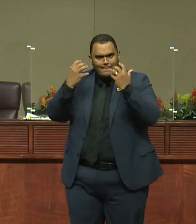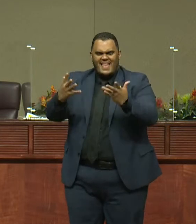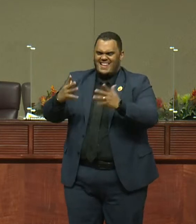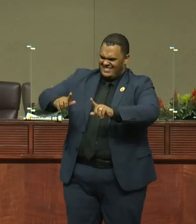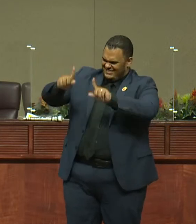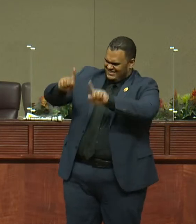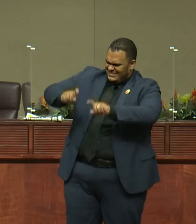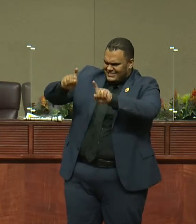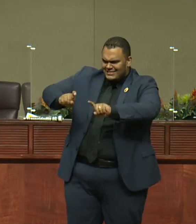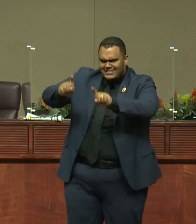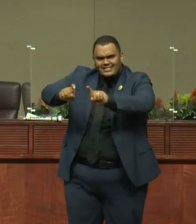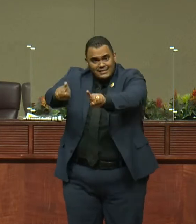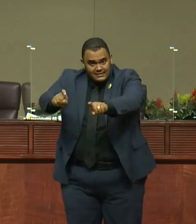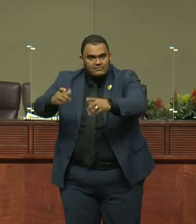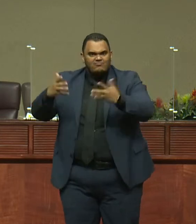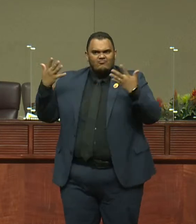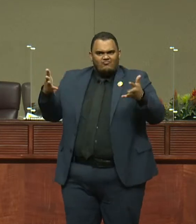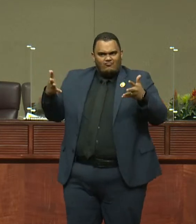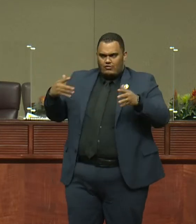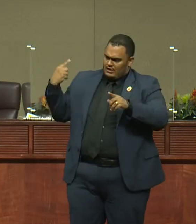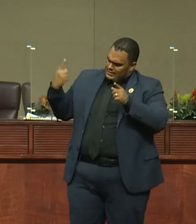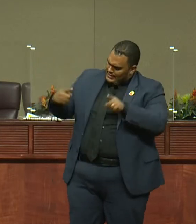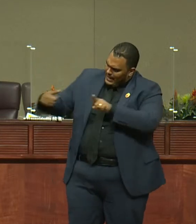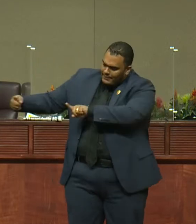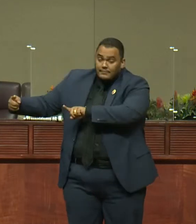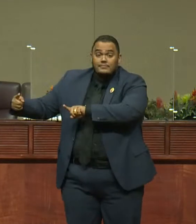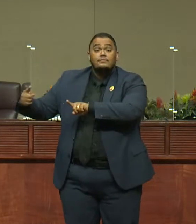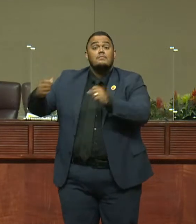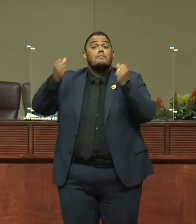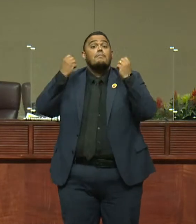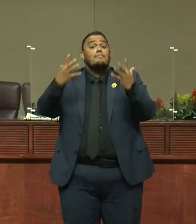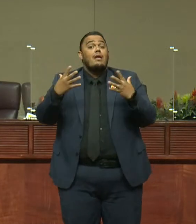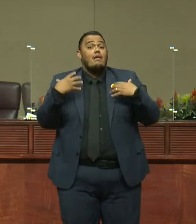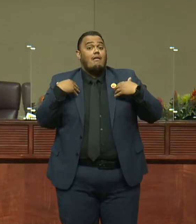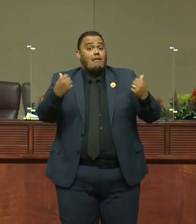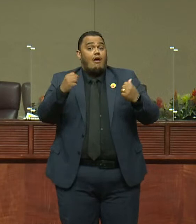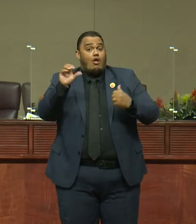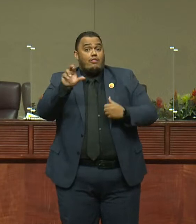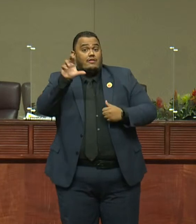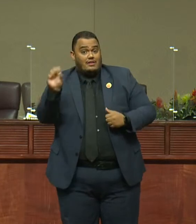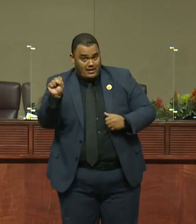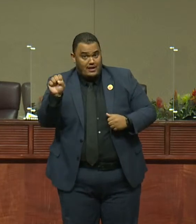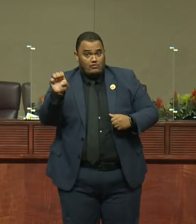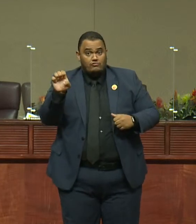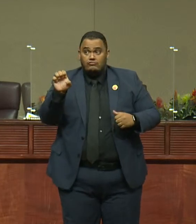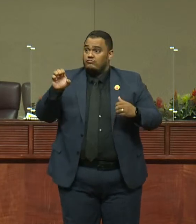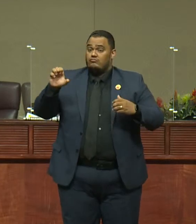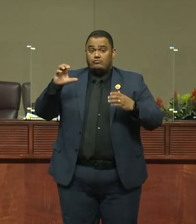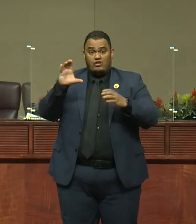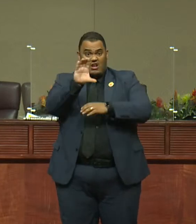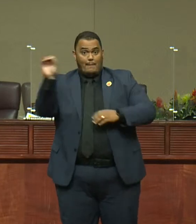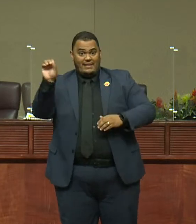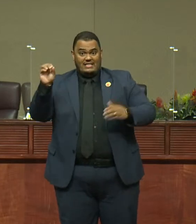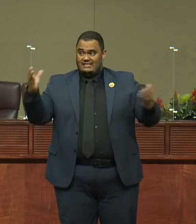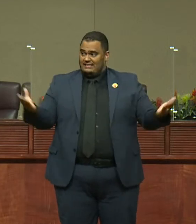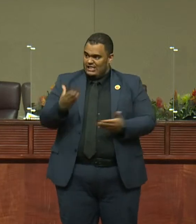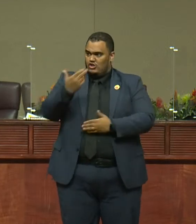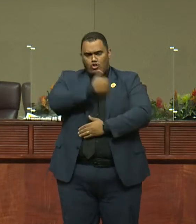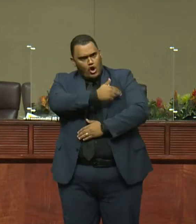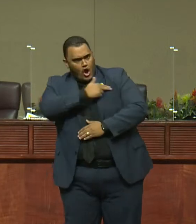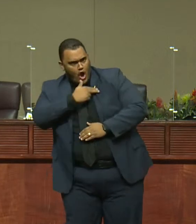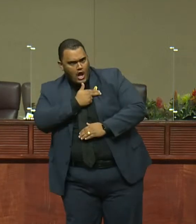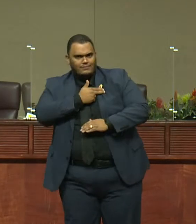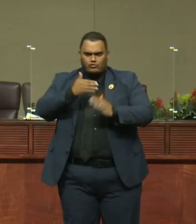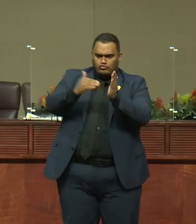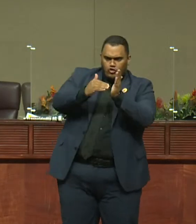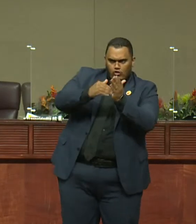have different healthcare organizations here within our community who are participating in some of those trials. We are awaiting guidance from the